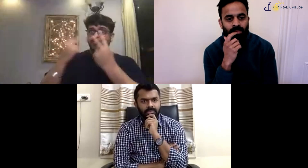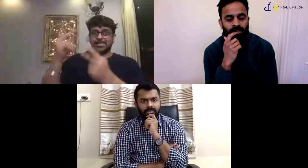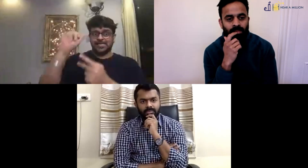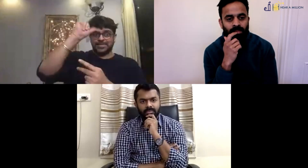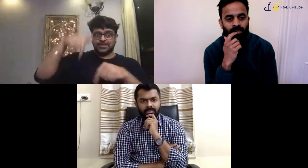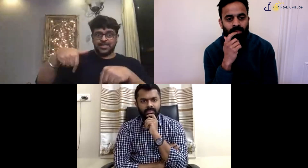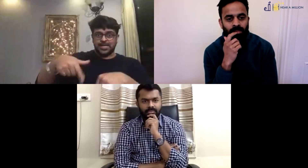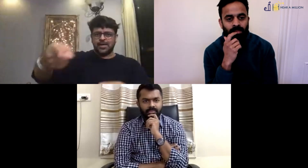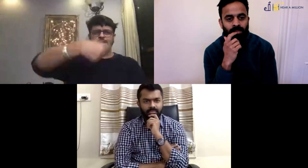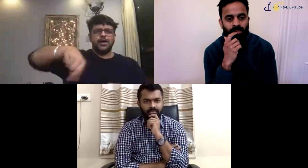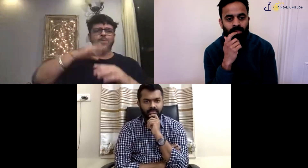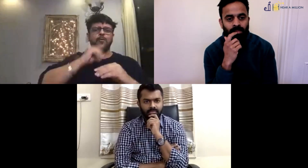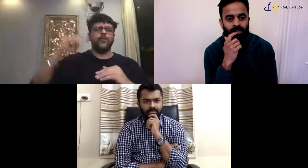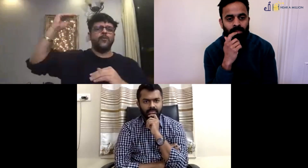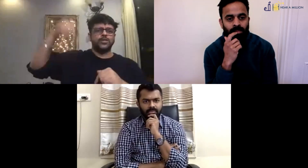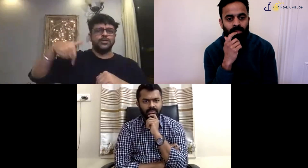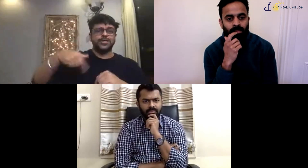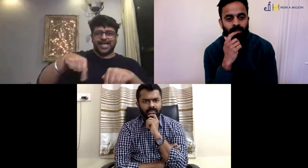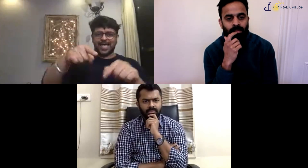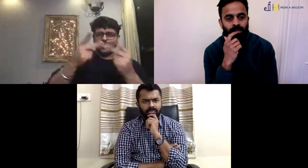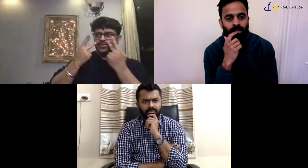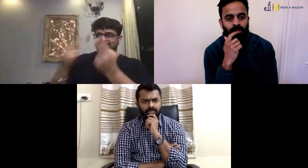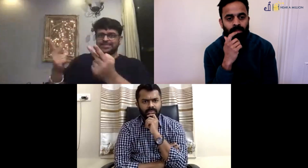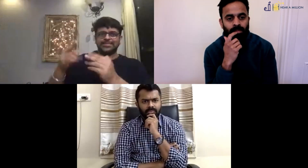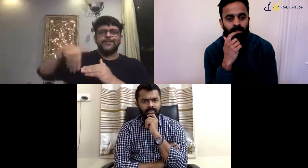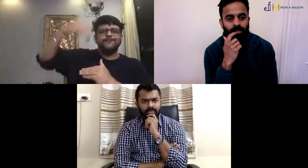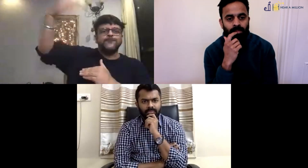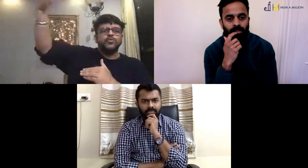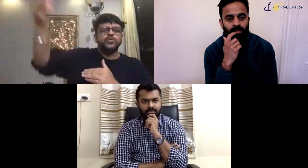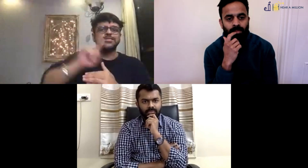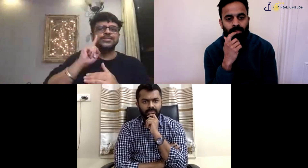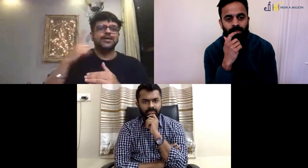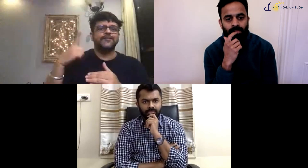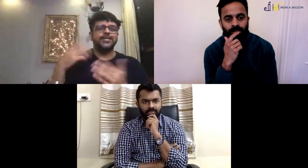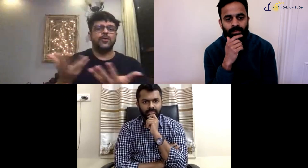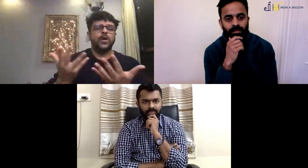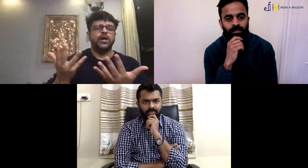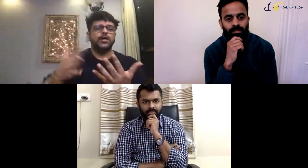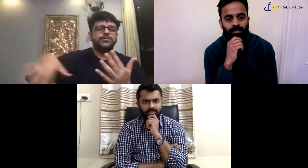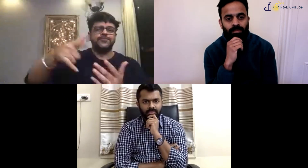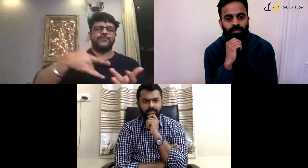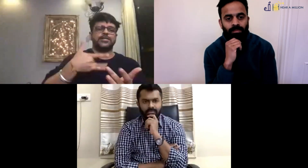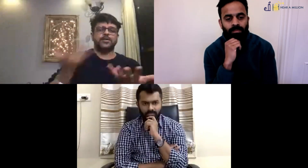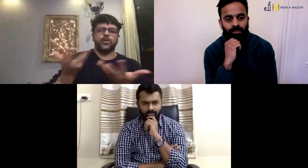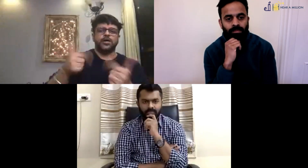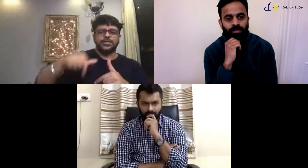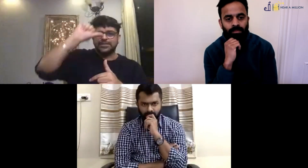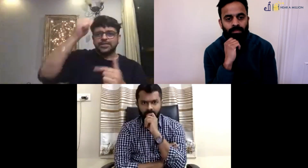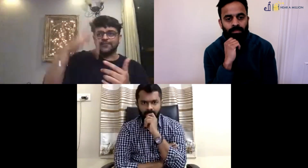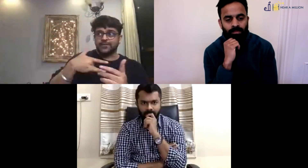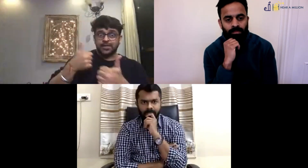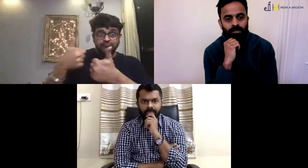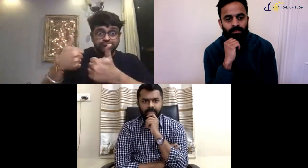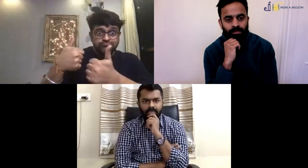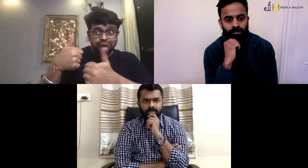second thing, now that you're seeing in the country the older leaders, you can see what's the future of deaf leaders here in India. What